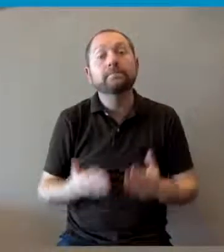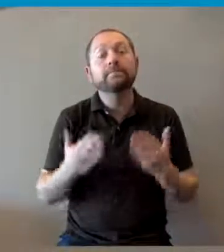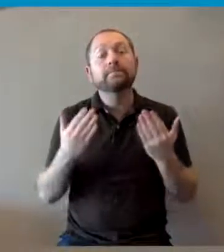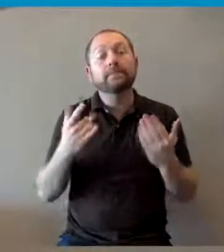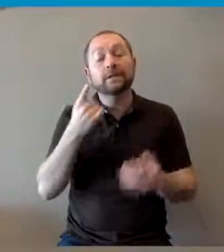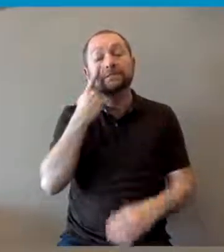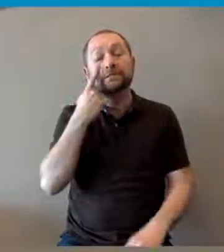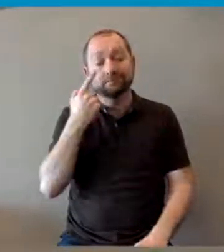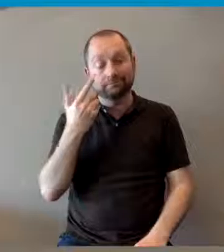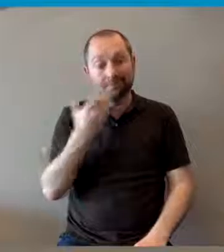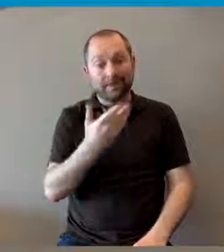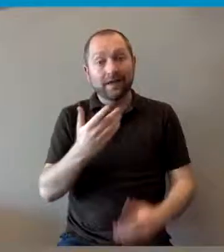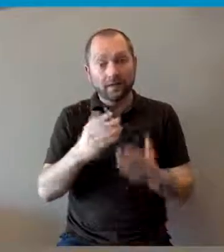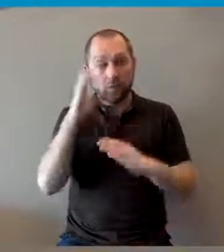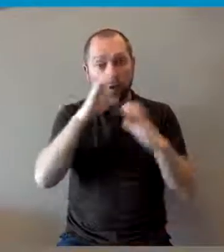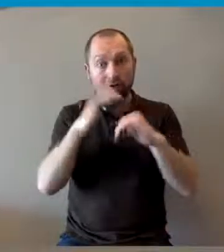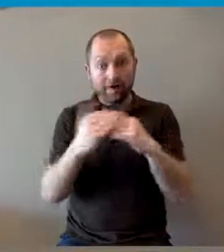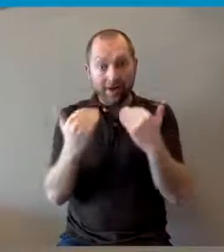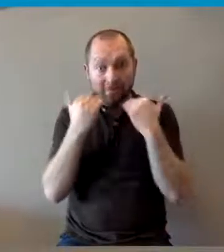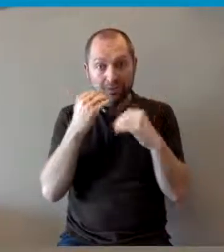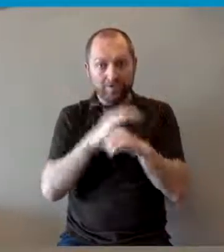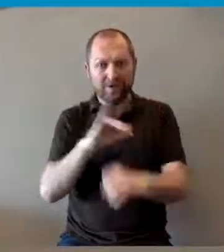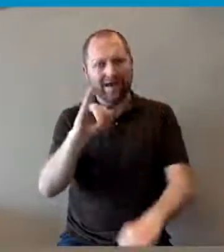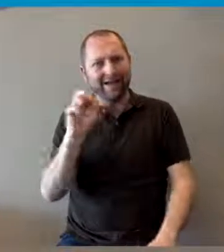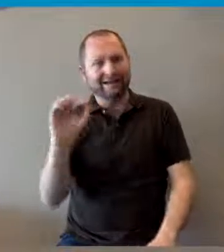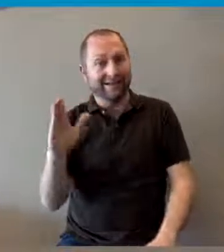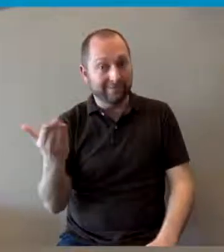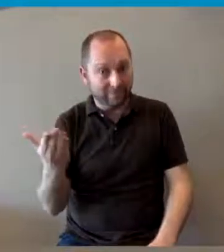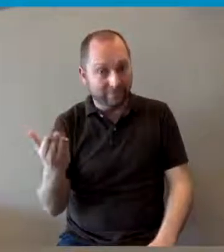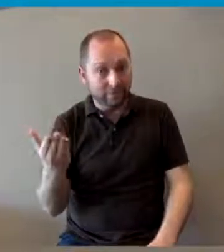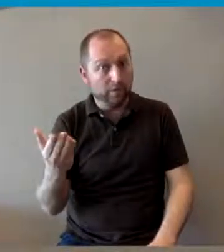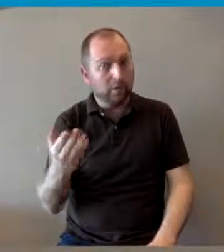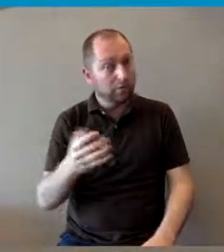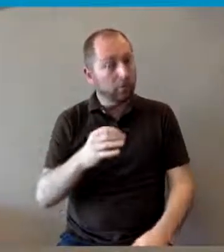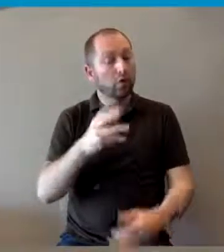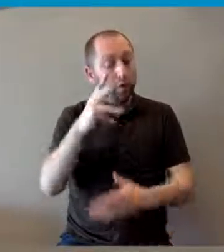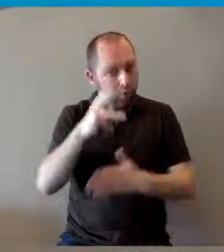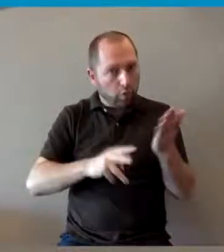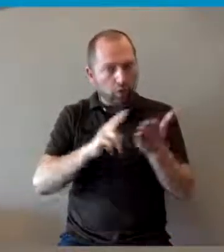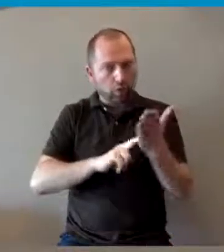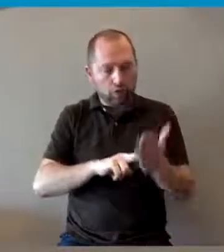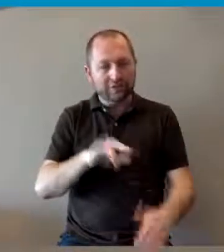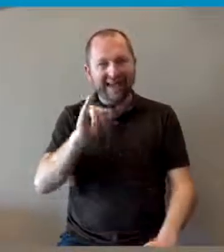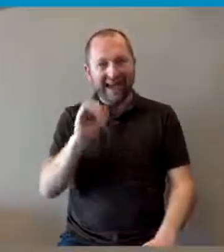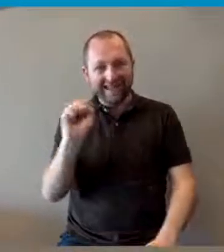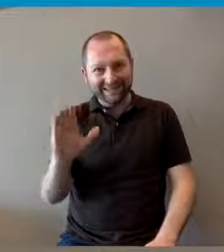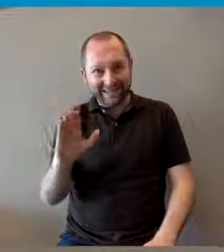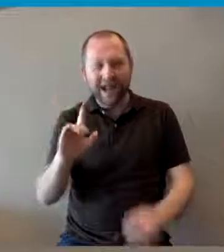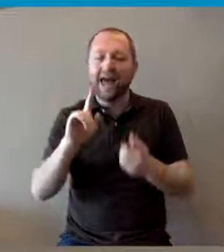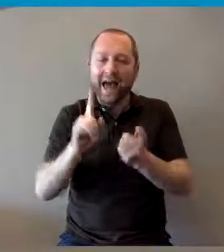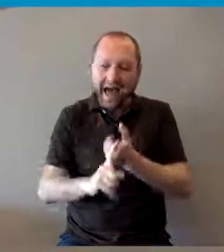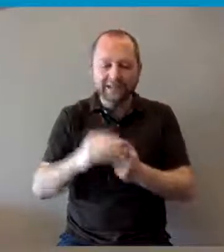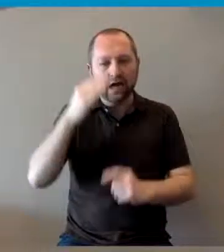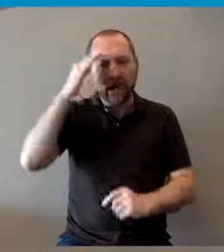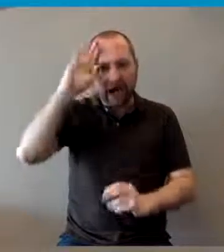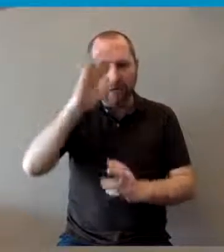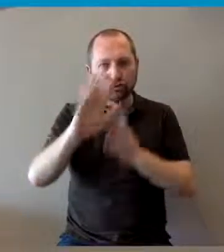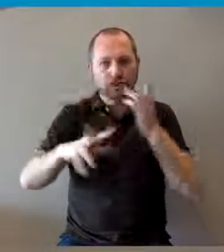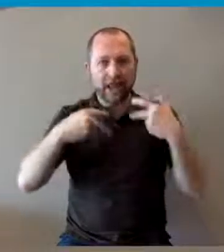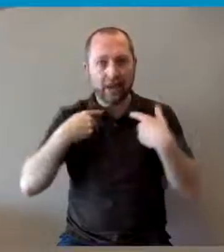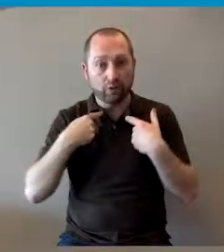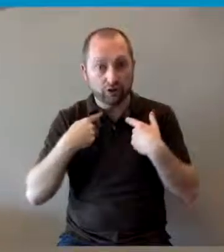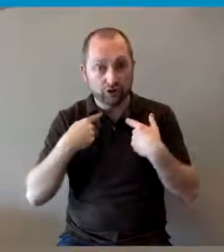In this example, we're going to look for articles on ISL. It's a good idea to use both ISL and the phrase Irish Sign